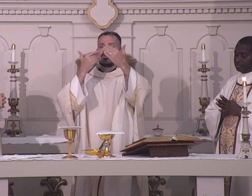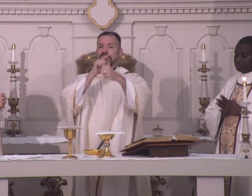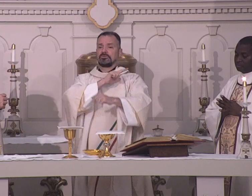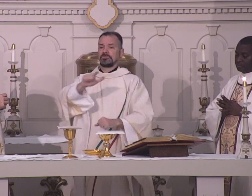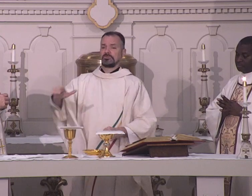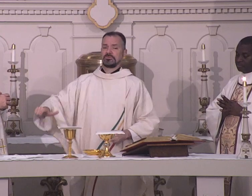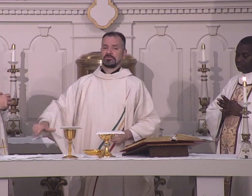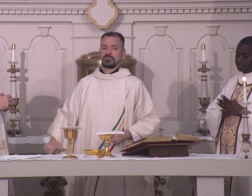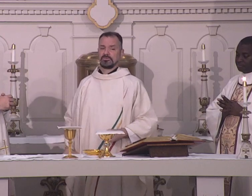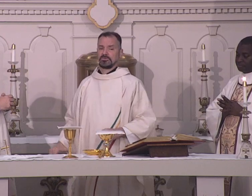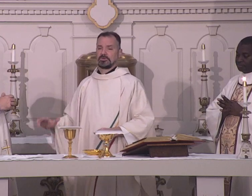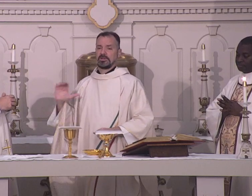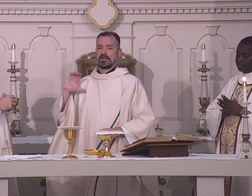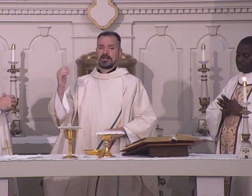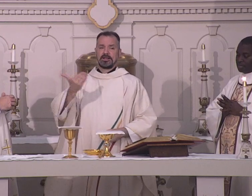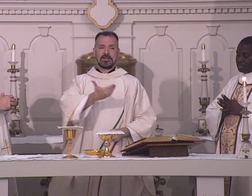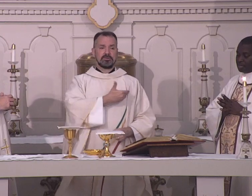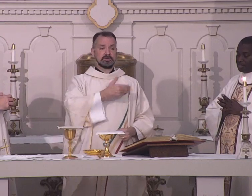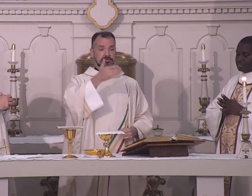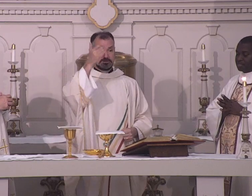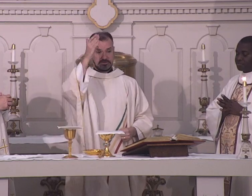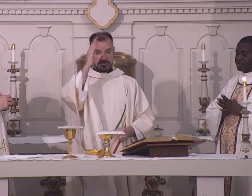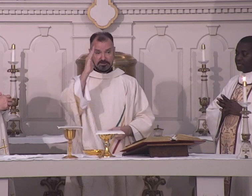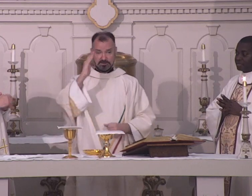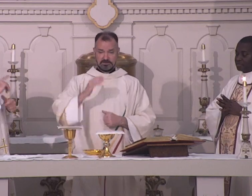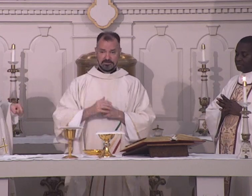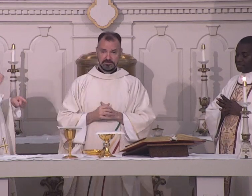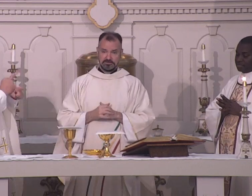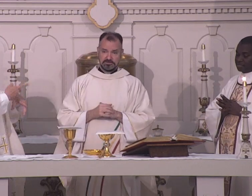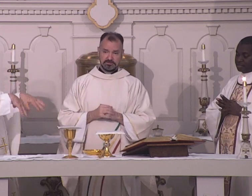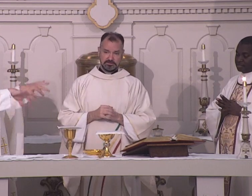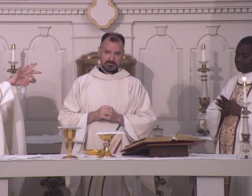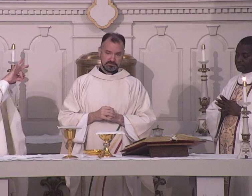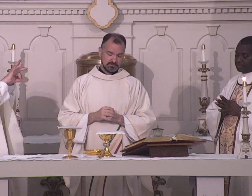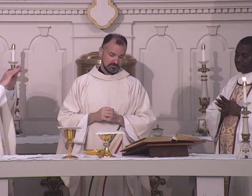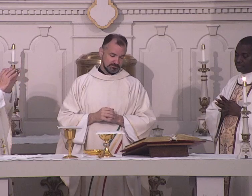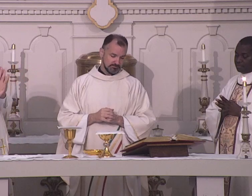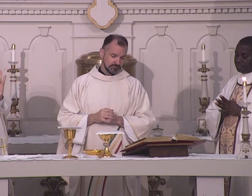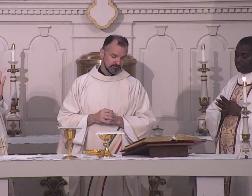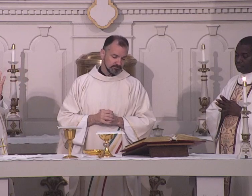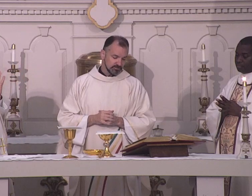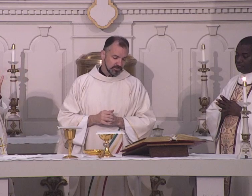Let us give thanks to the Lord our God. It is right and just.